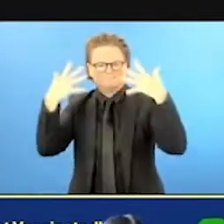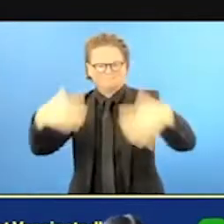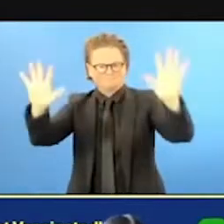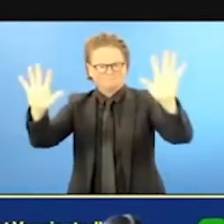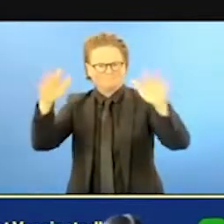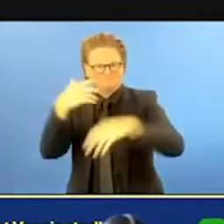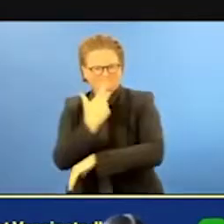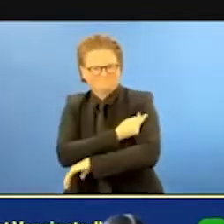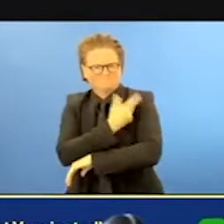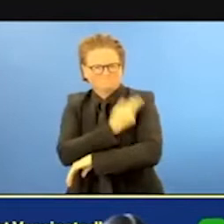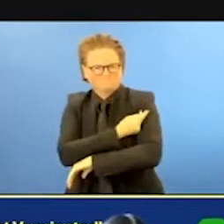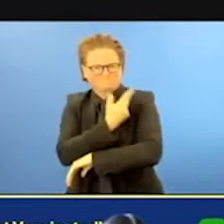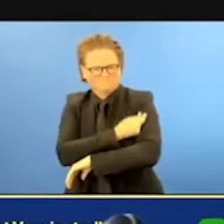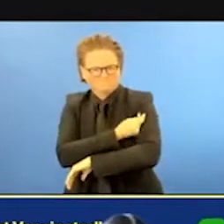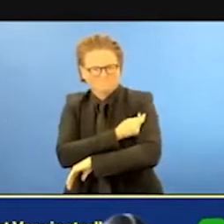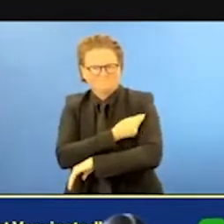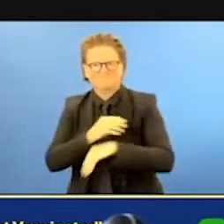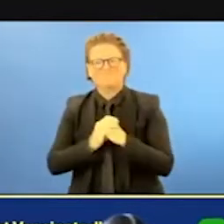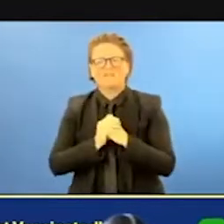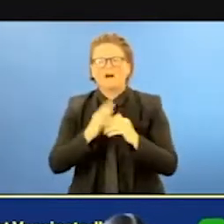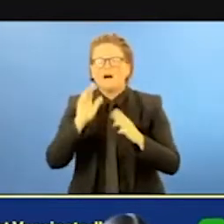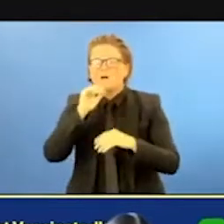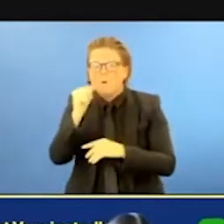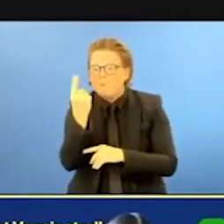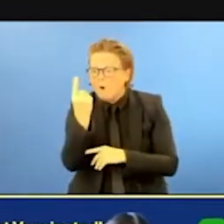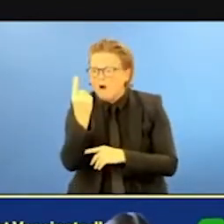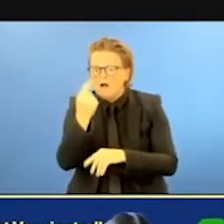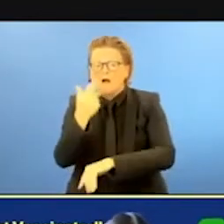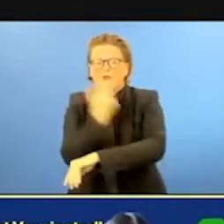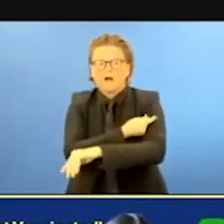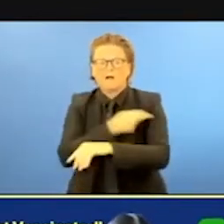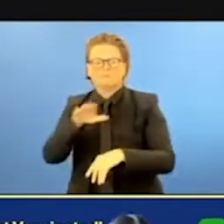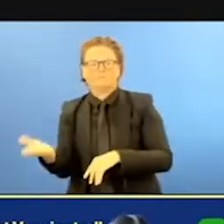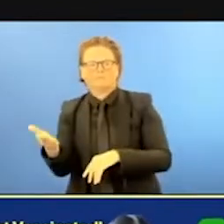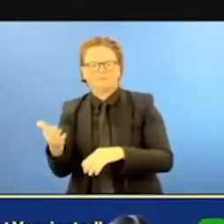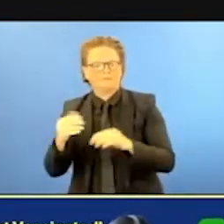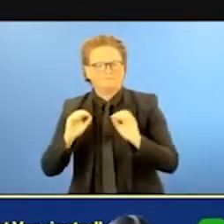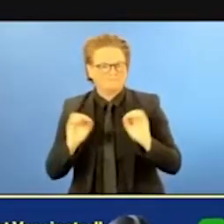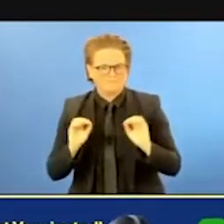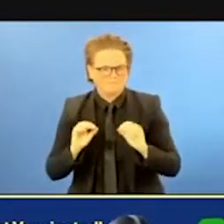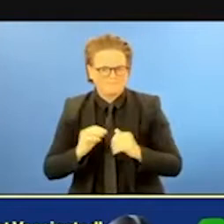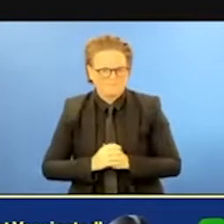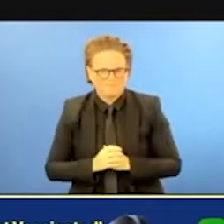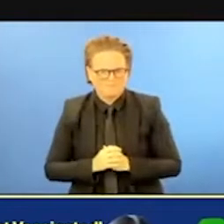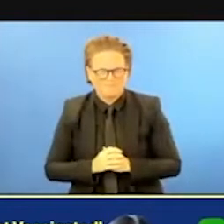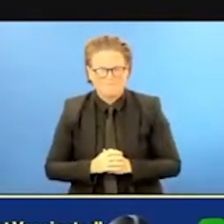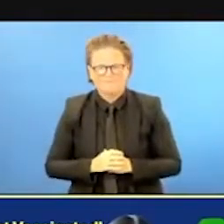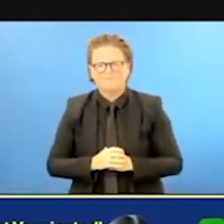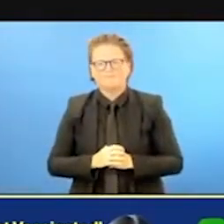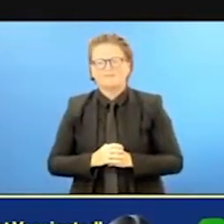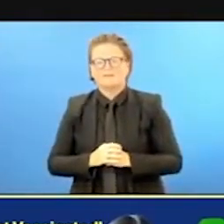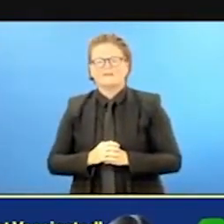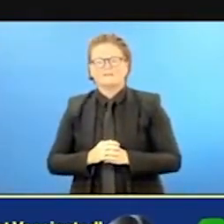to any of the COVID-19 vaccines. You cannot get COVID from the vaccines. There is no